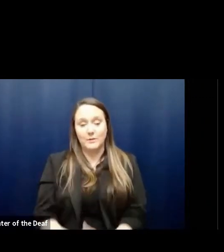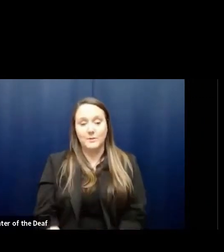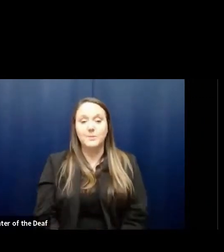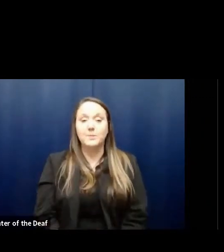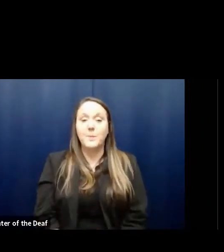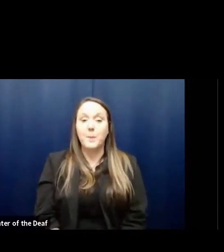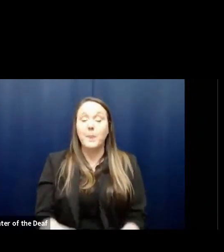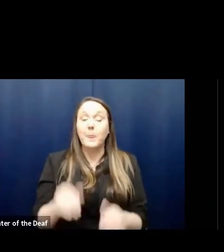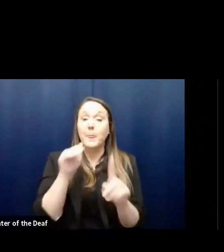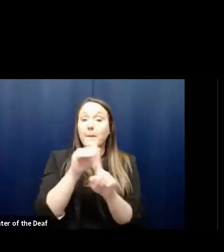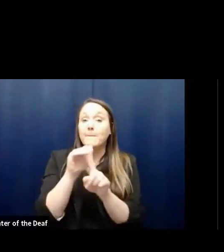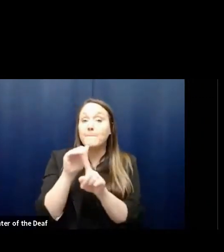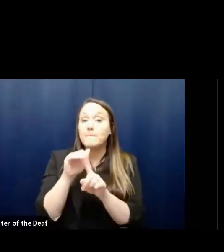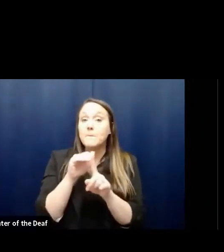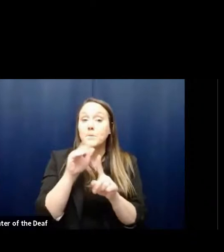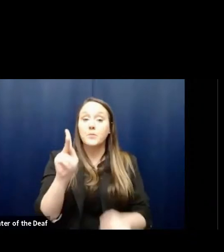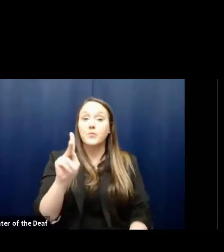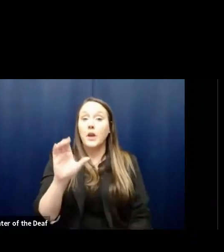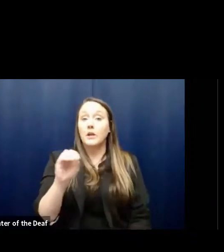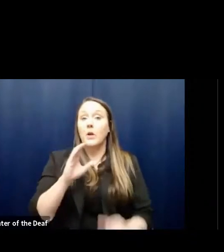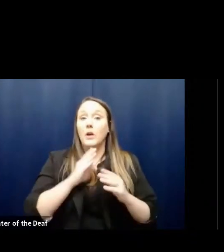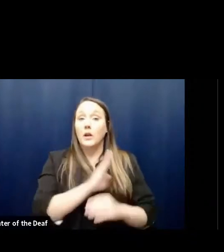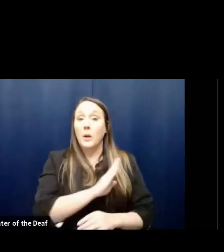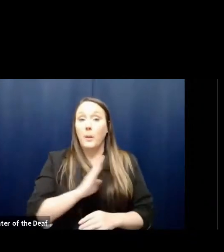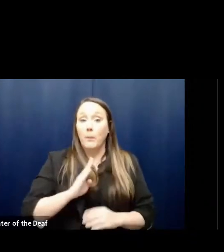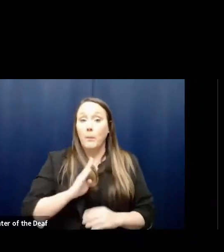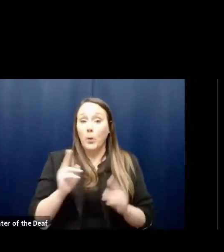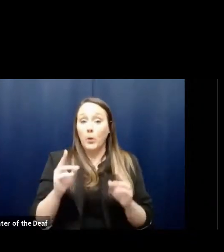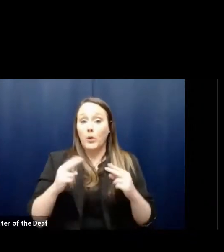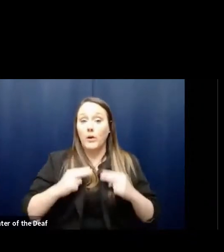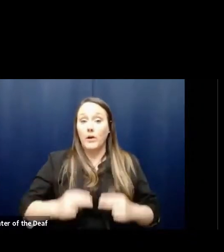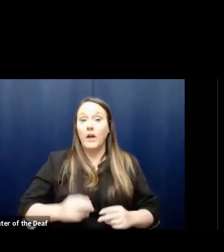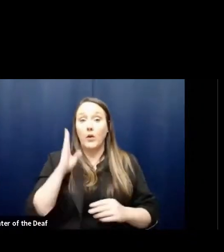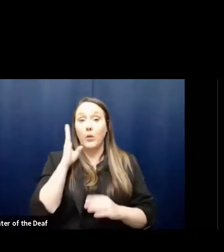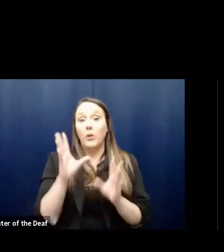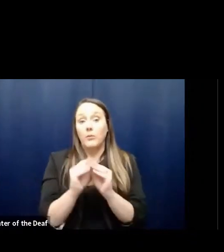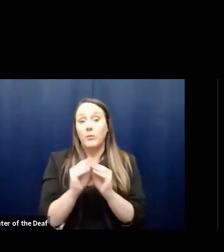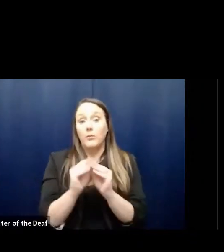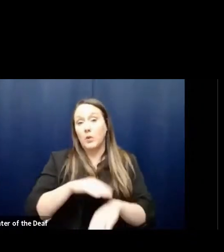As a reminder, the Knox County Board of Health will meet via Zoom at 5 p.m.